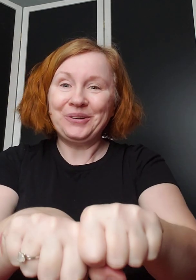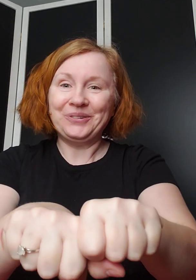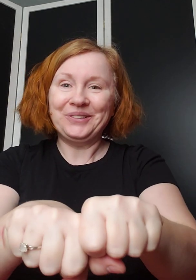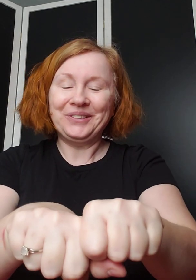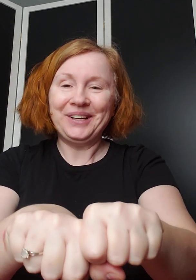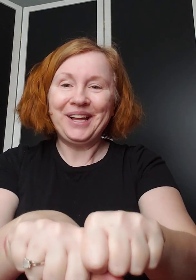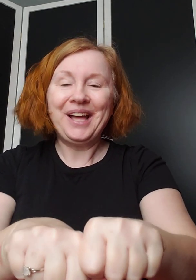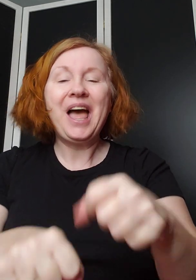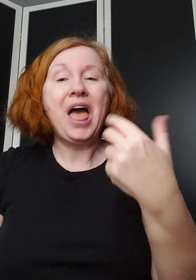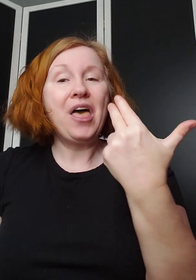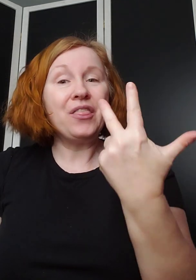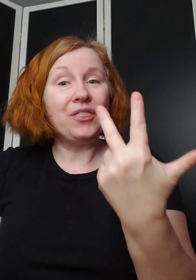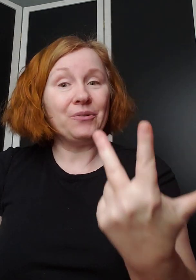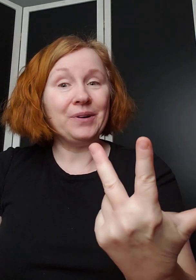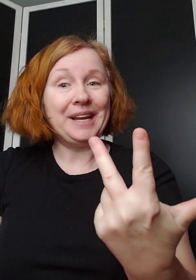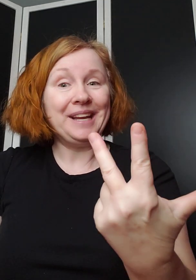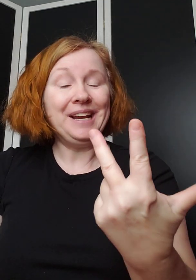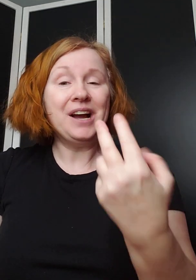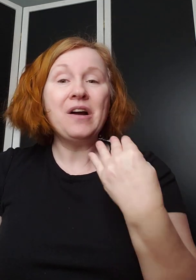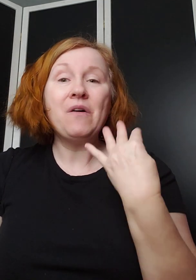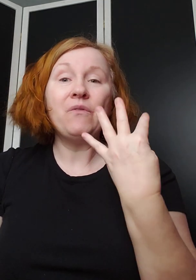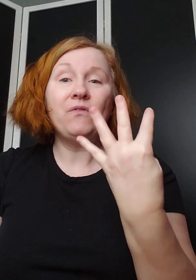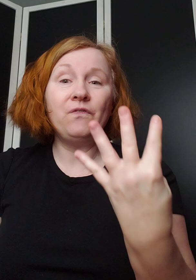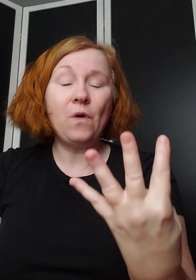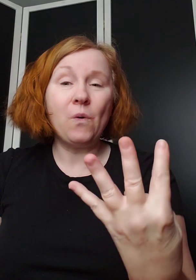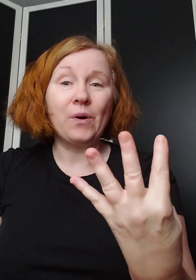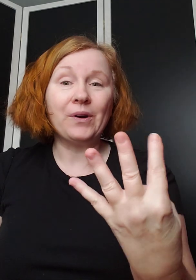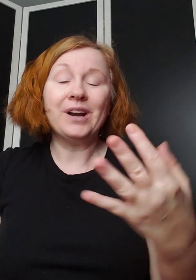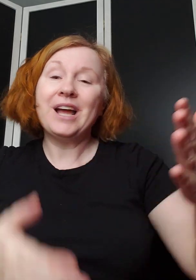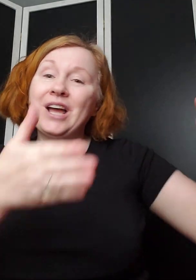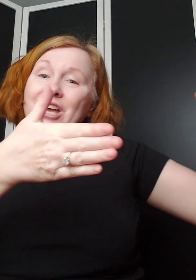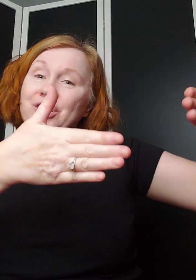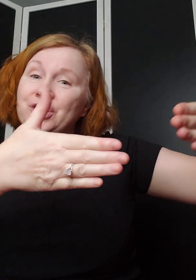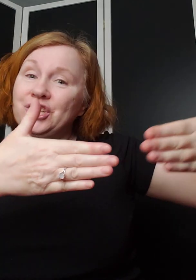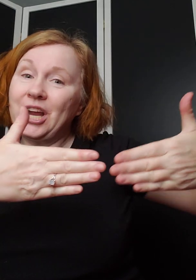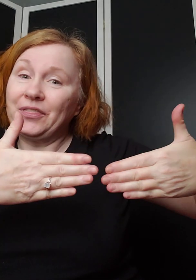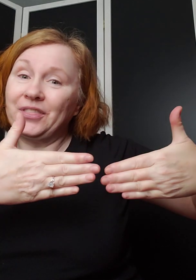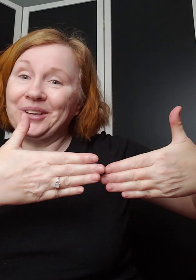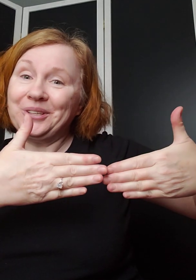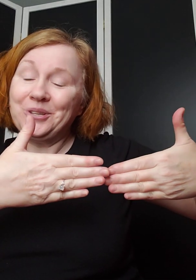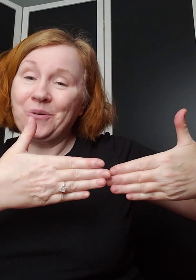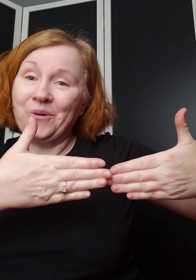shoe. 3, 4, shut the door.